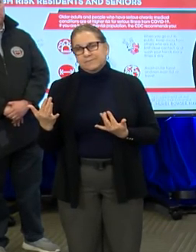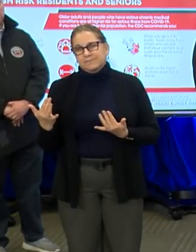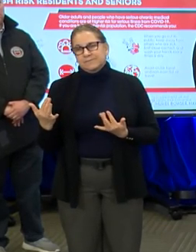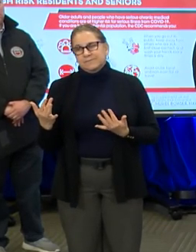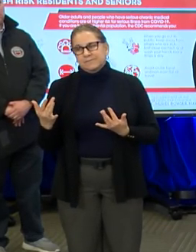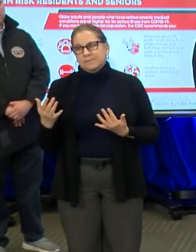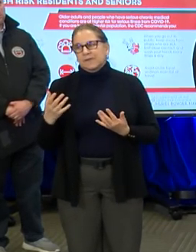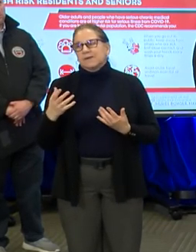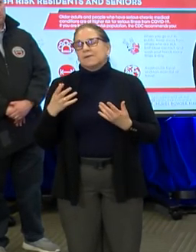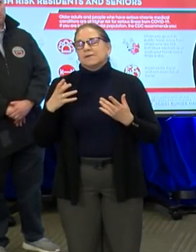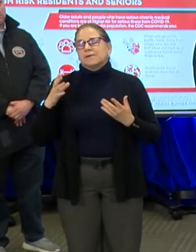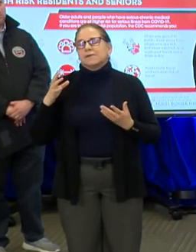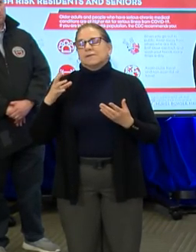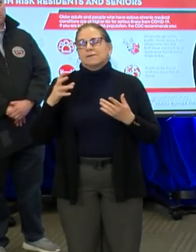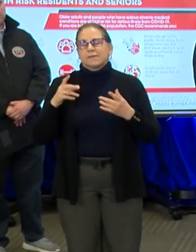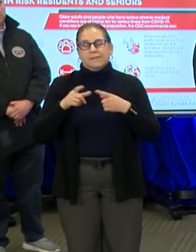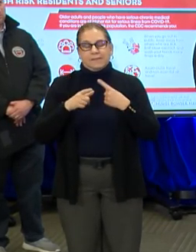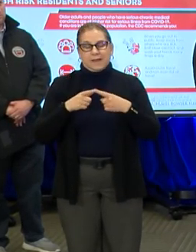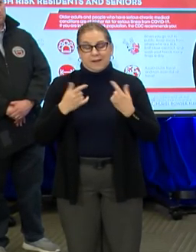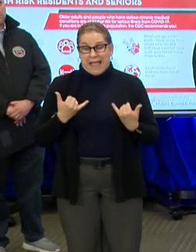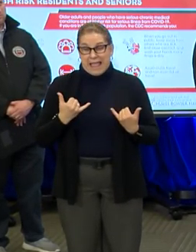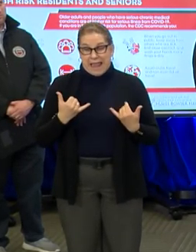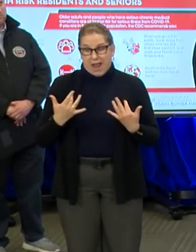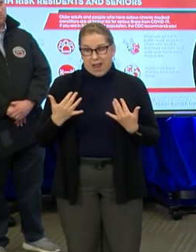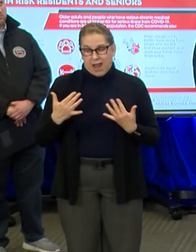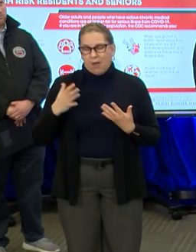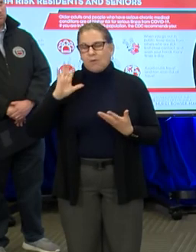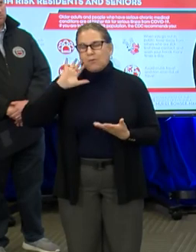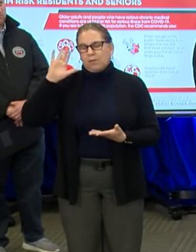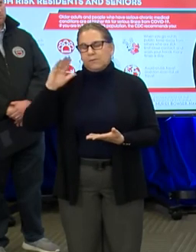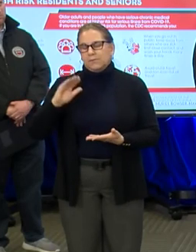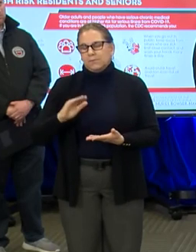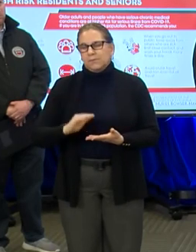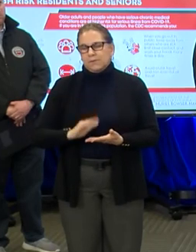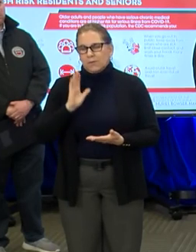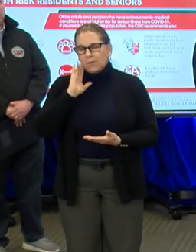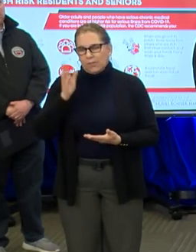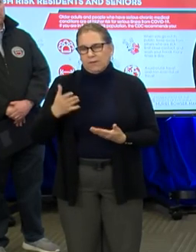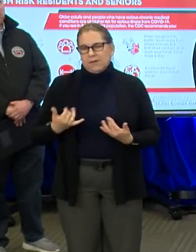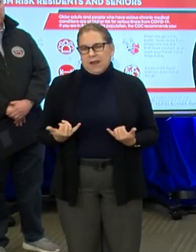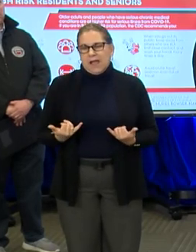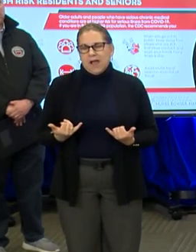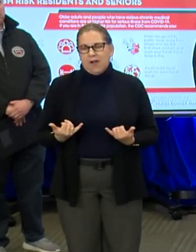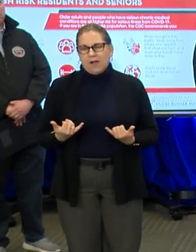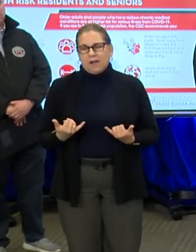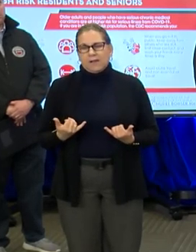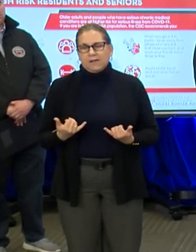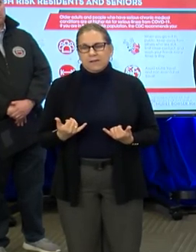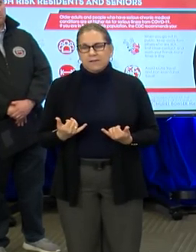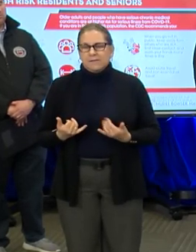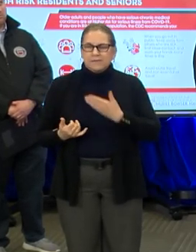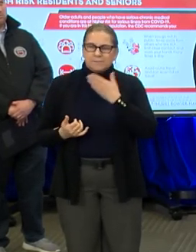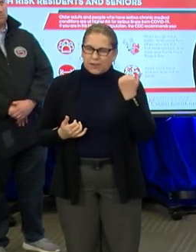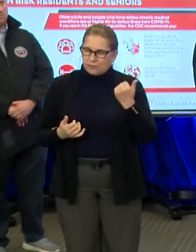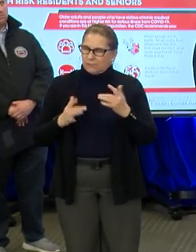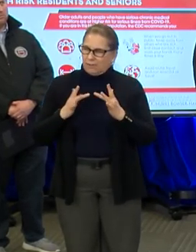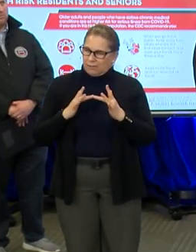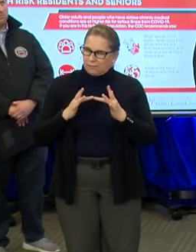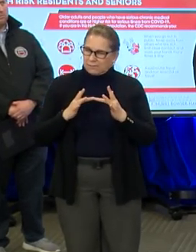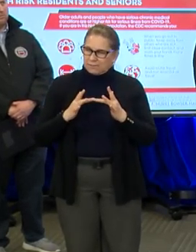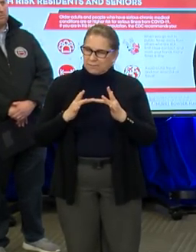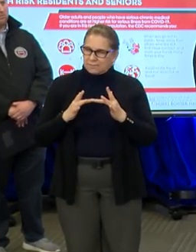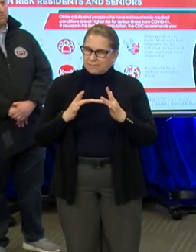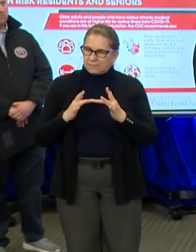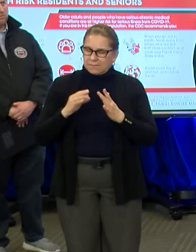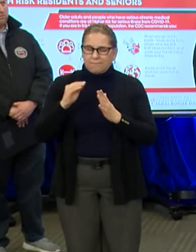down. We still tell people, however, it's best to go online and fill out your application. There are a